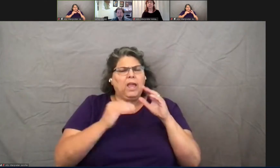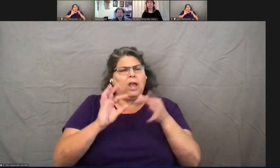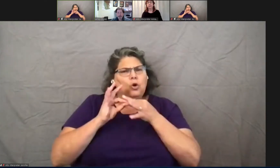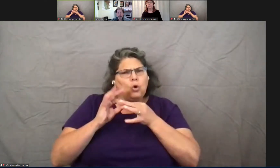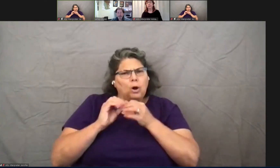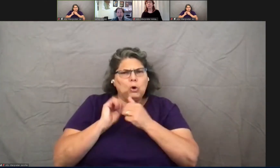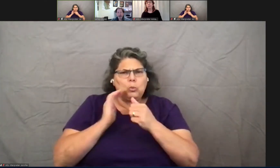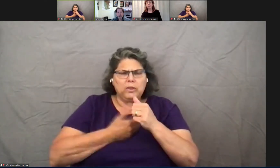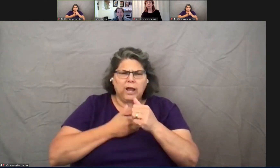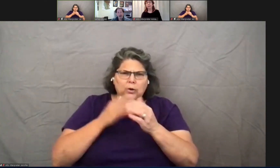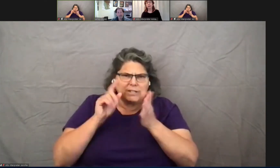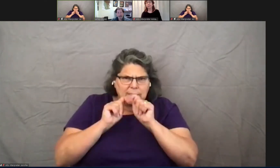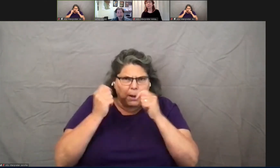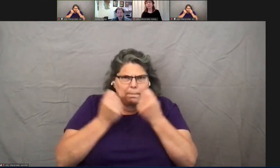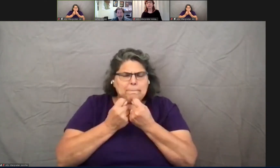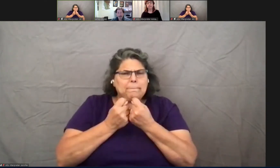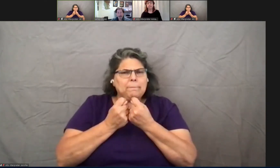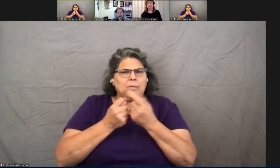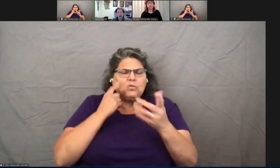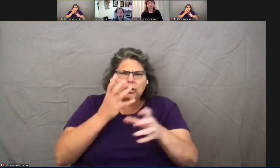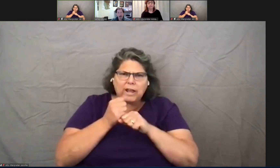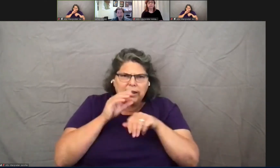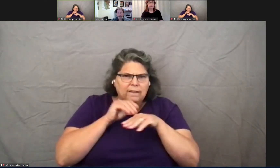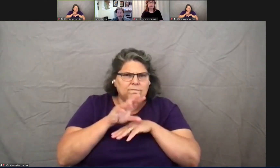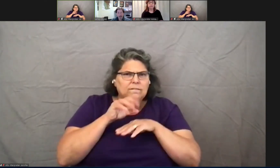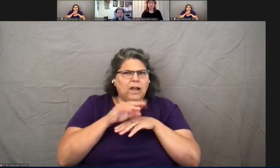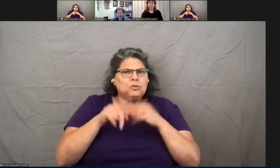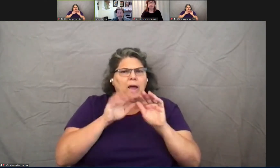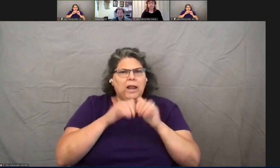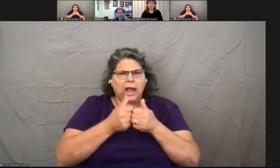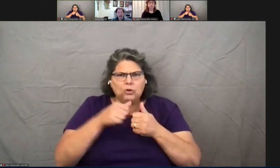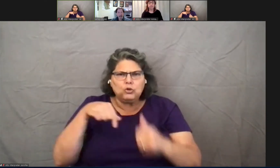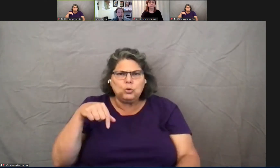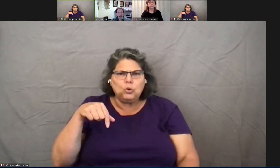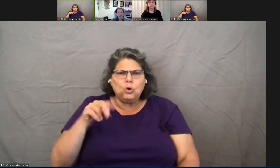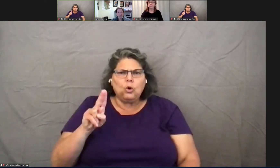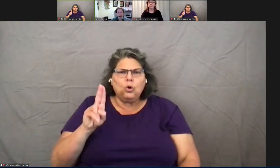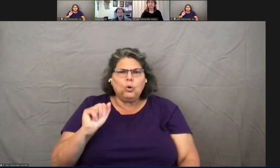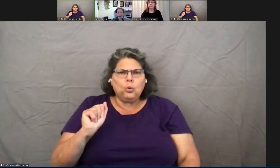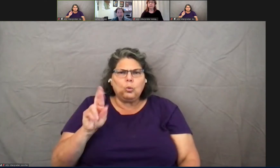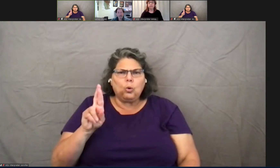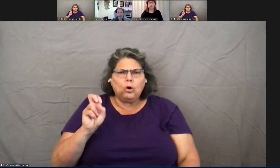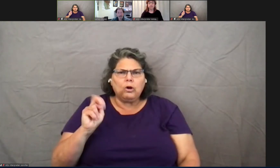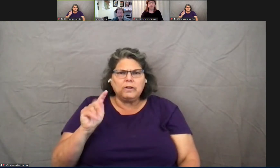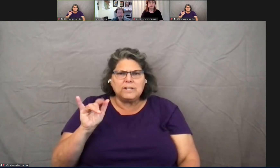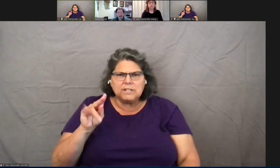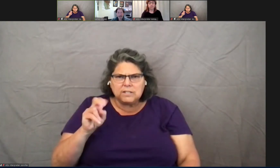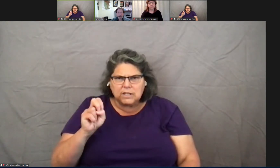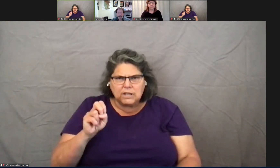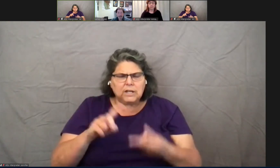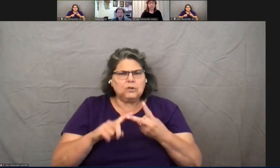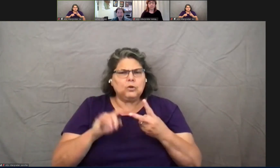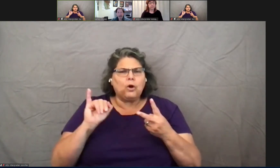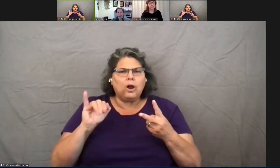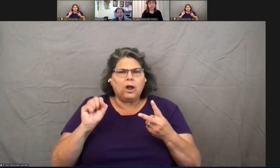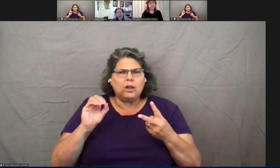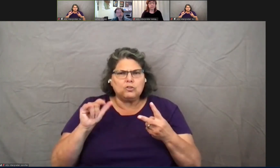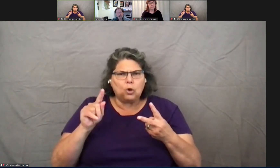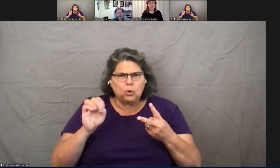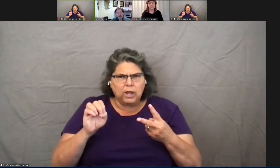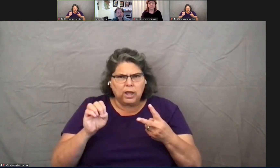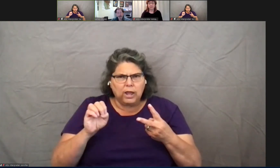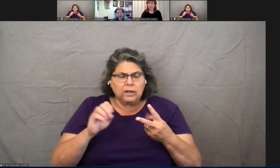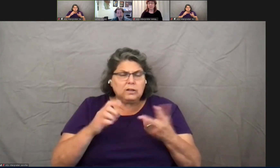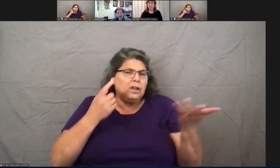contact tracing team for advice on how to quarantine or isolate, and for housing and food assistance as needed, as